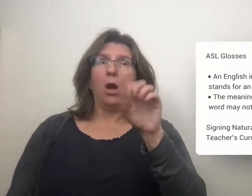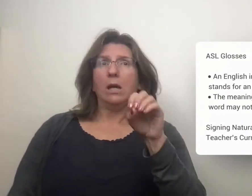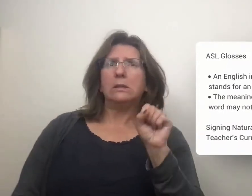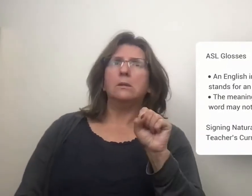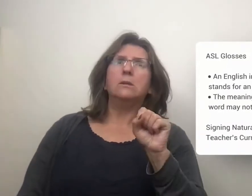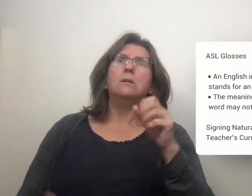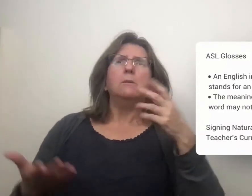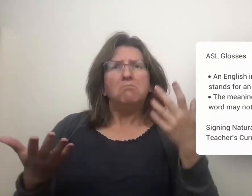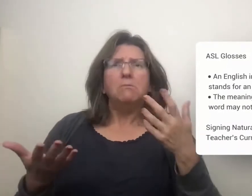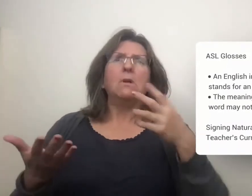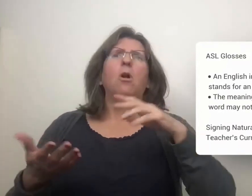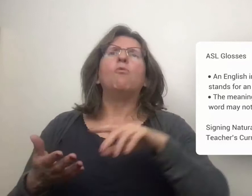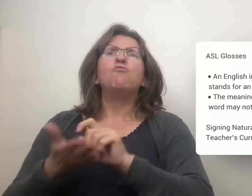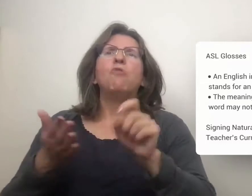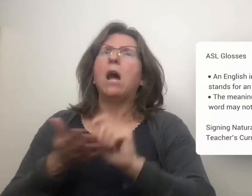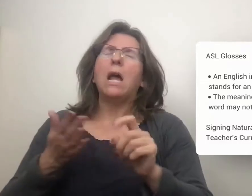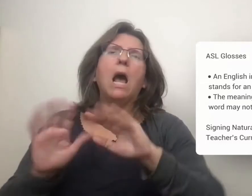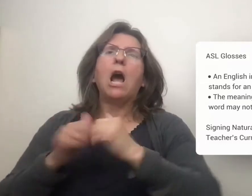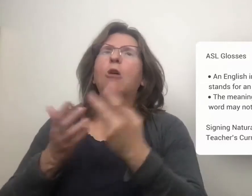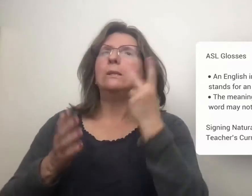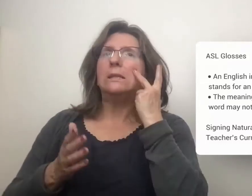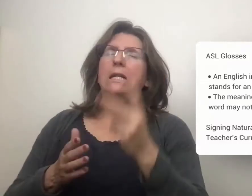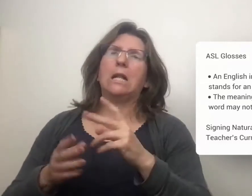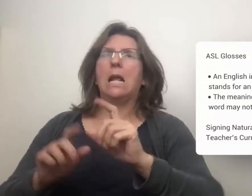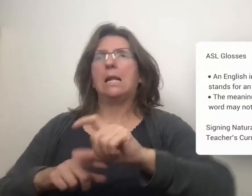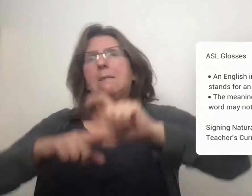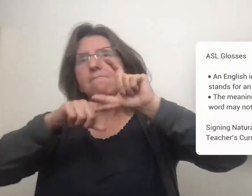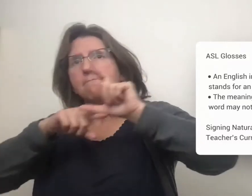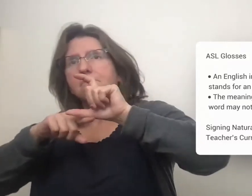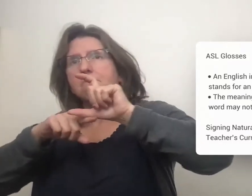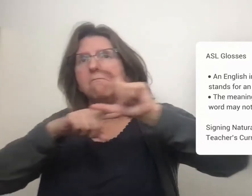The protocol for ASL glosses is to write them in English caps.